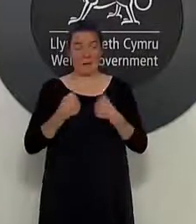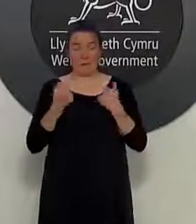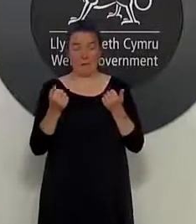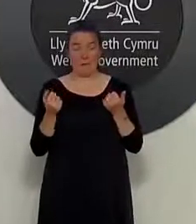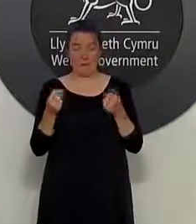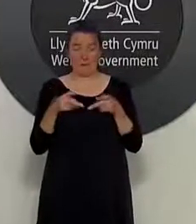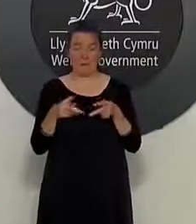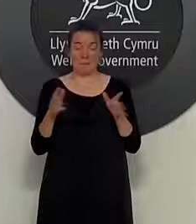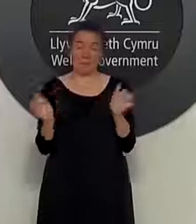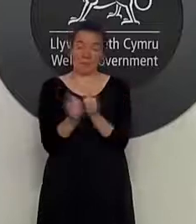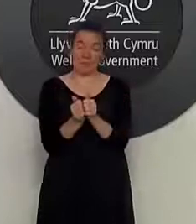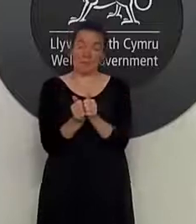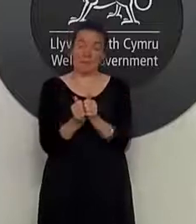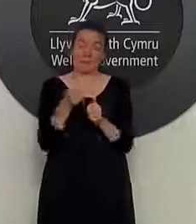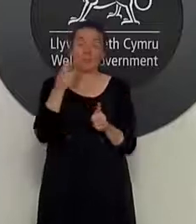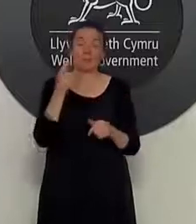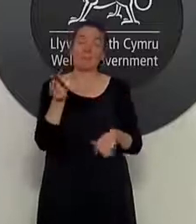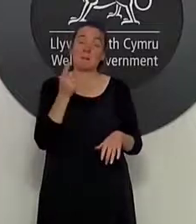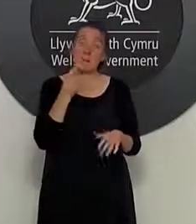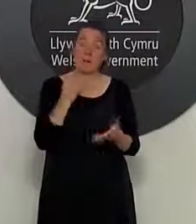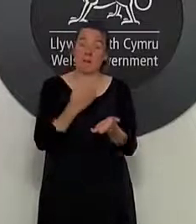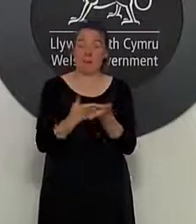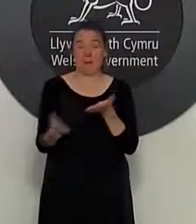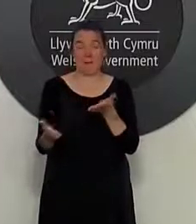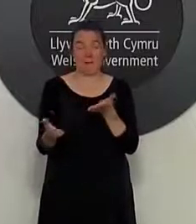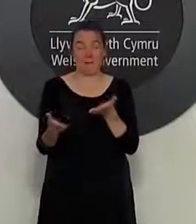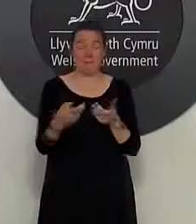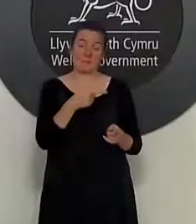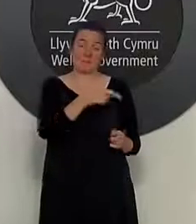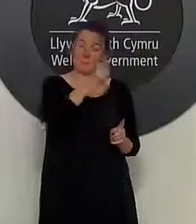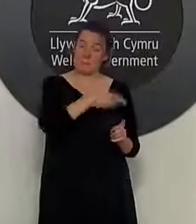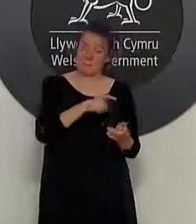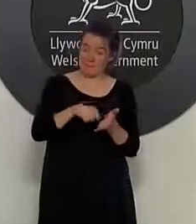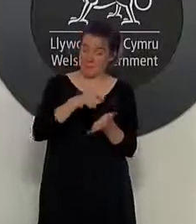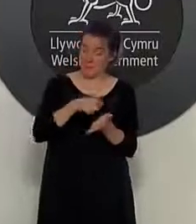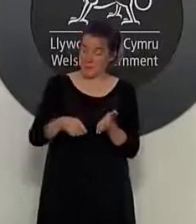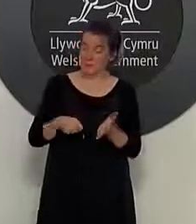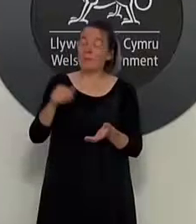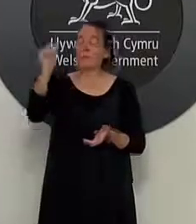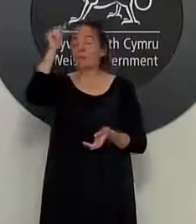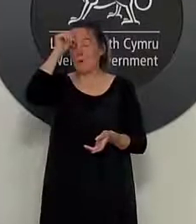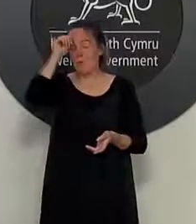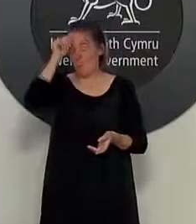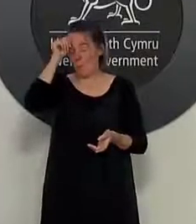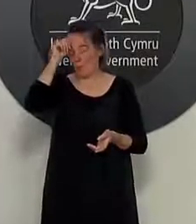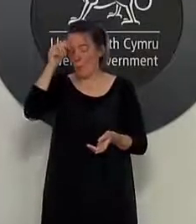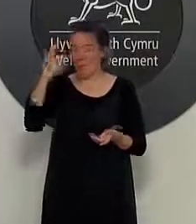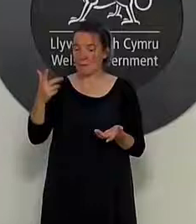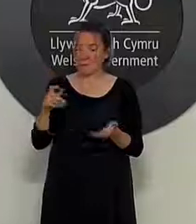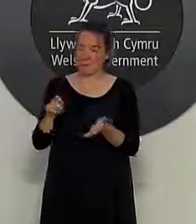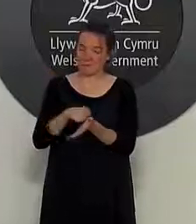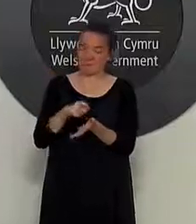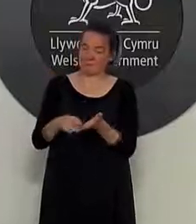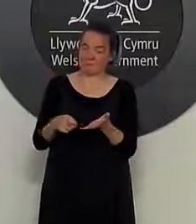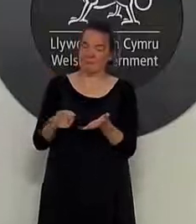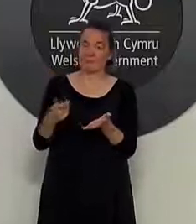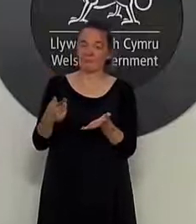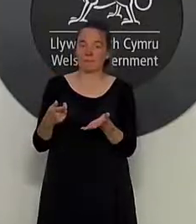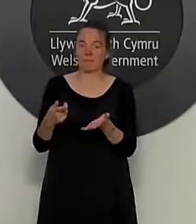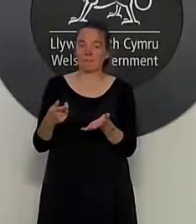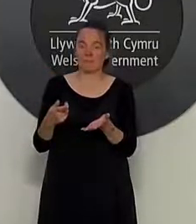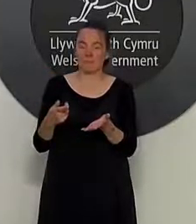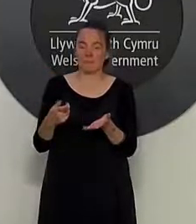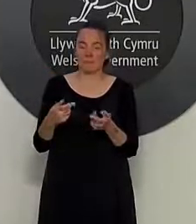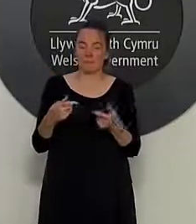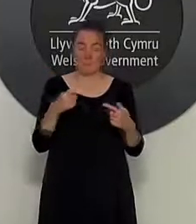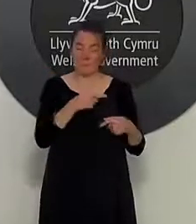simplicity, clarity for the voter, but also will give people a choice that in the area, if they would